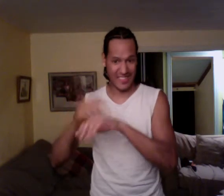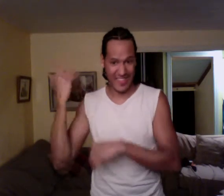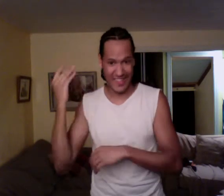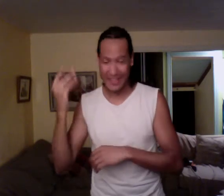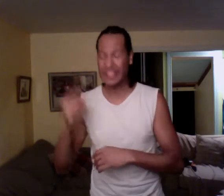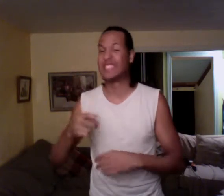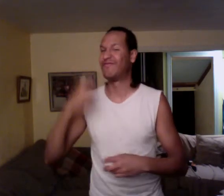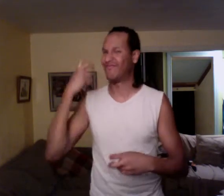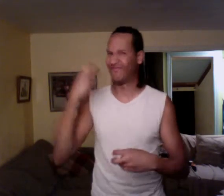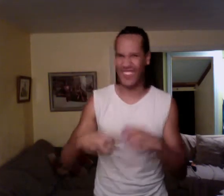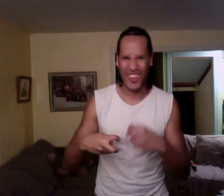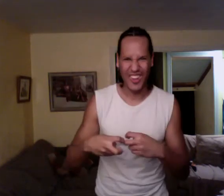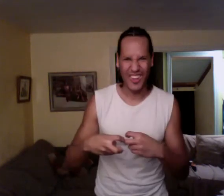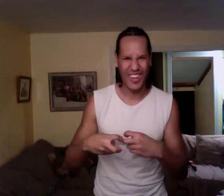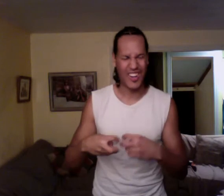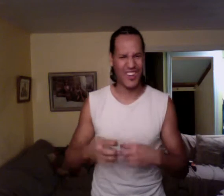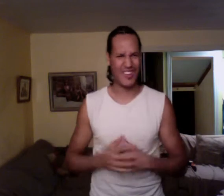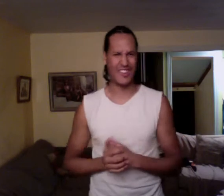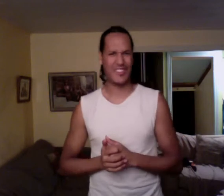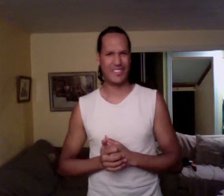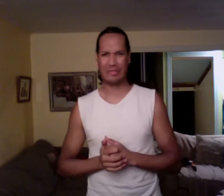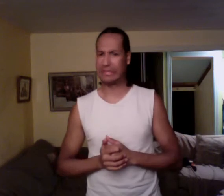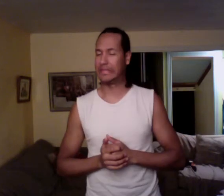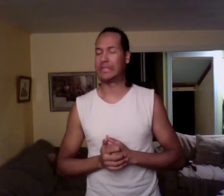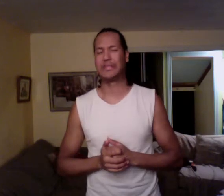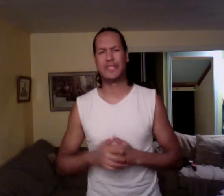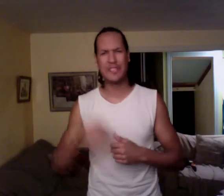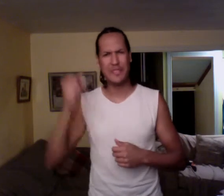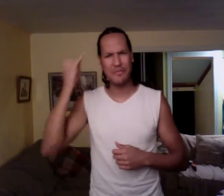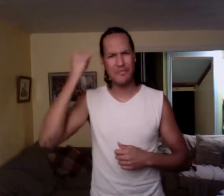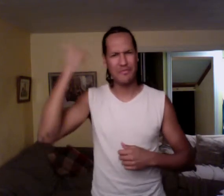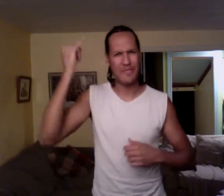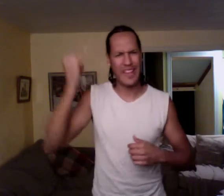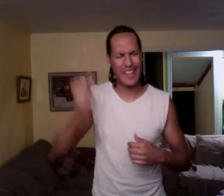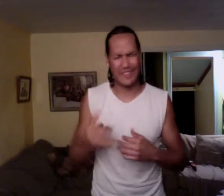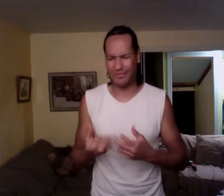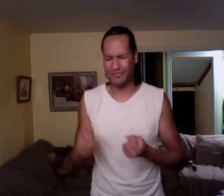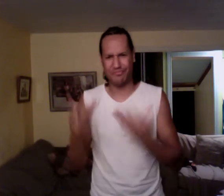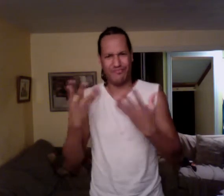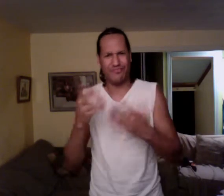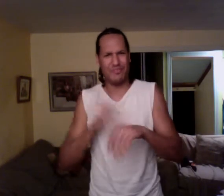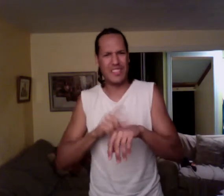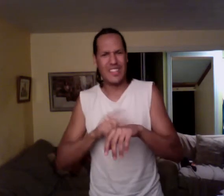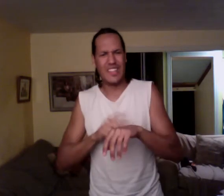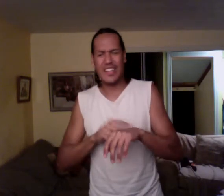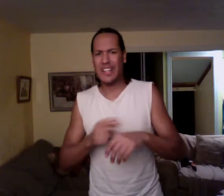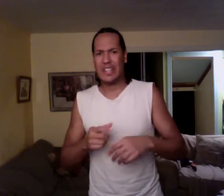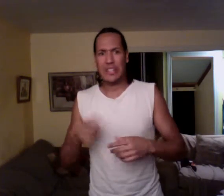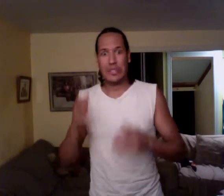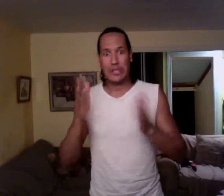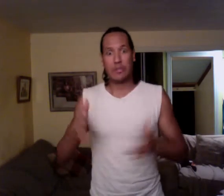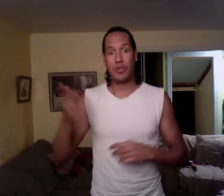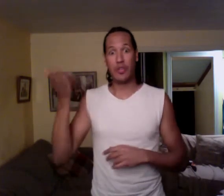someone to have to do manually. Once that's done, then you're basically pretty much ready to go and